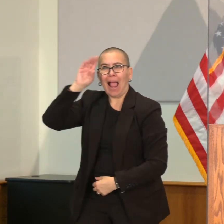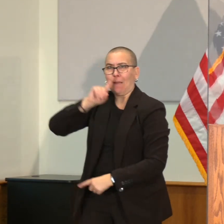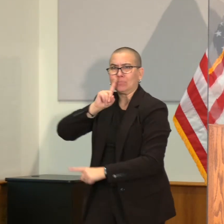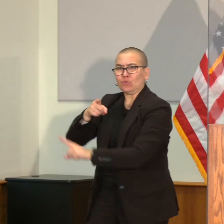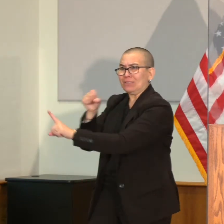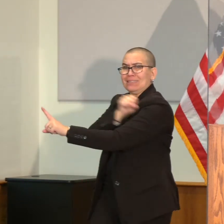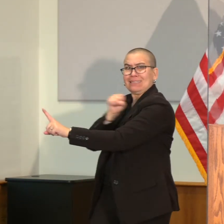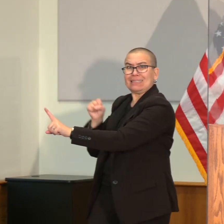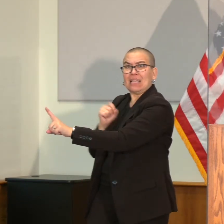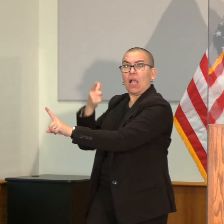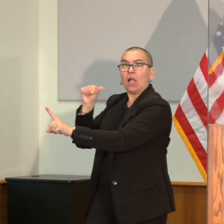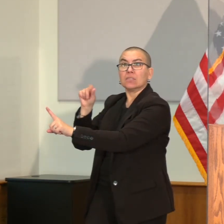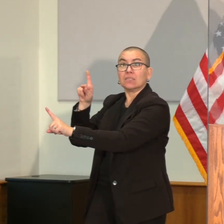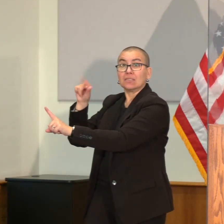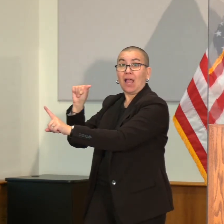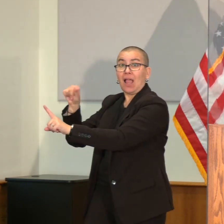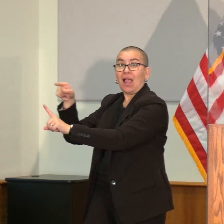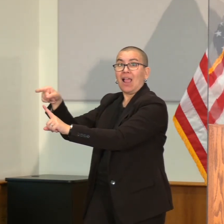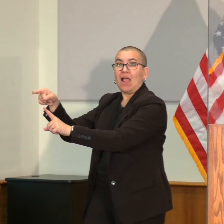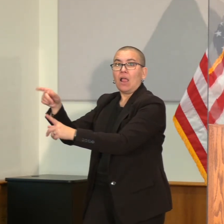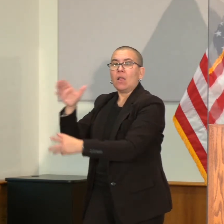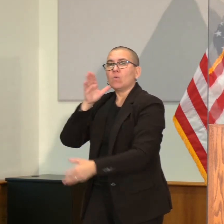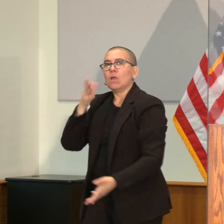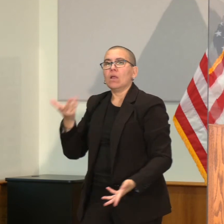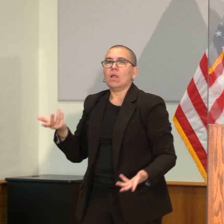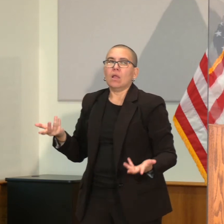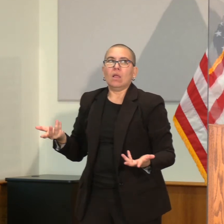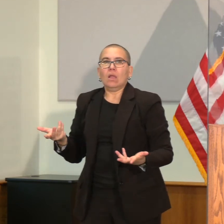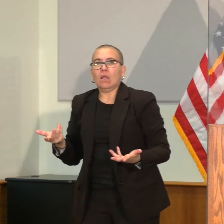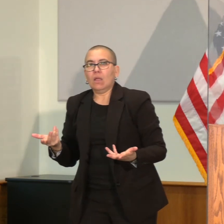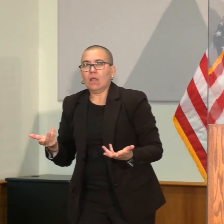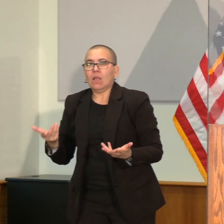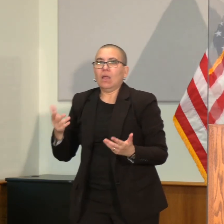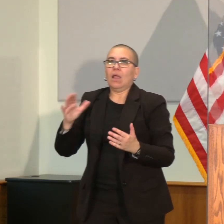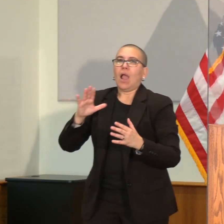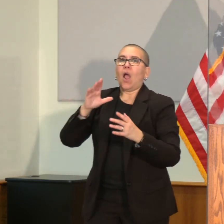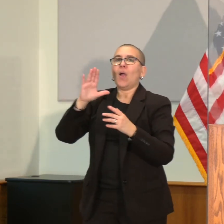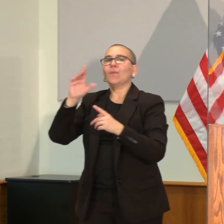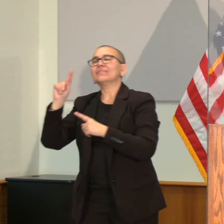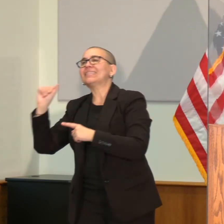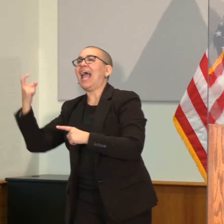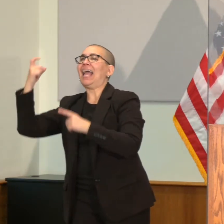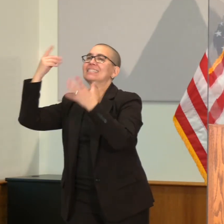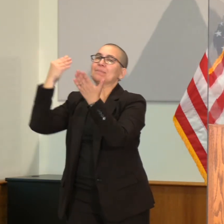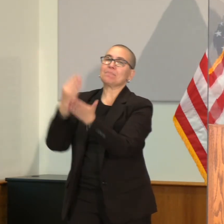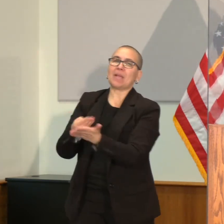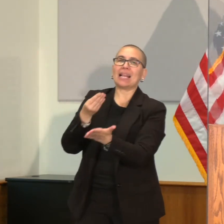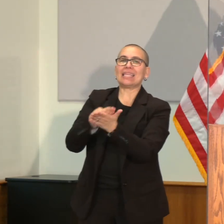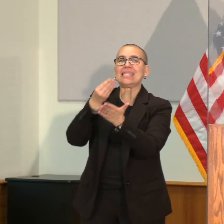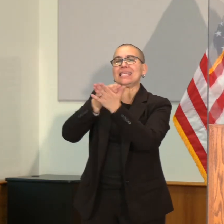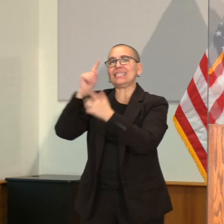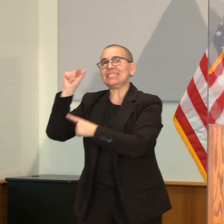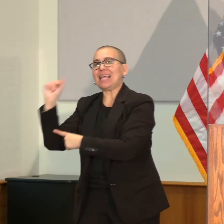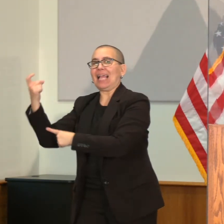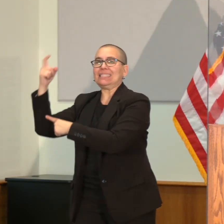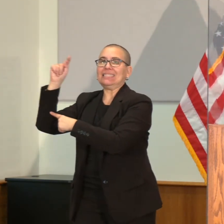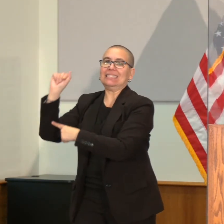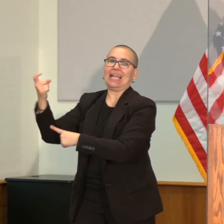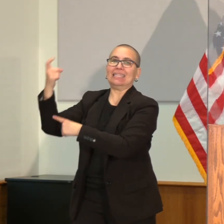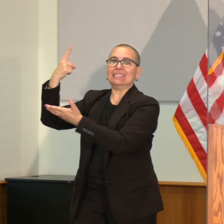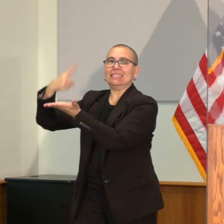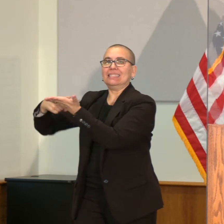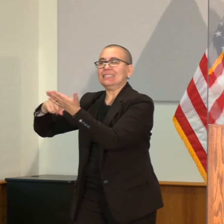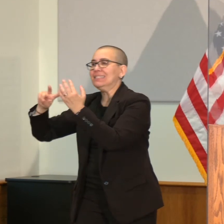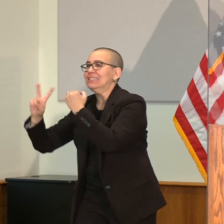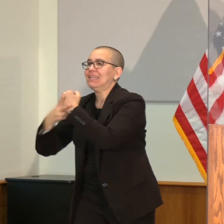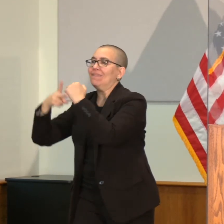I'm not a mind reader here, but they always start every conversation on the budget around taxes. So I'm sure he's going to want to have a conversation on the fifth tier